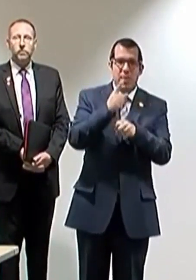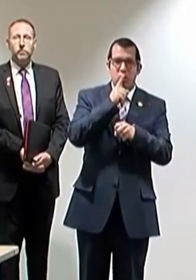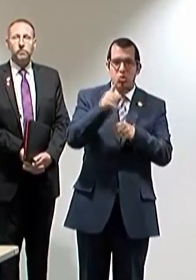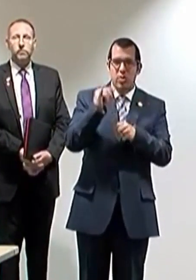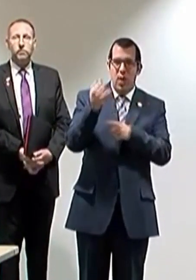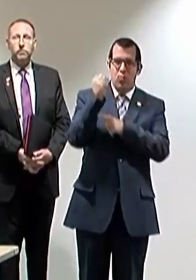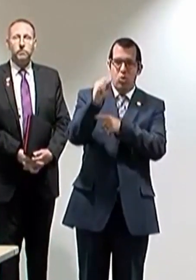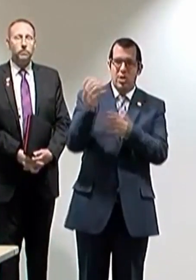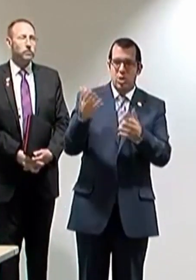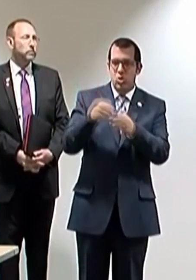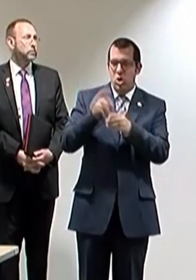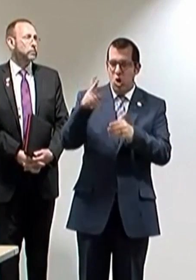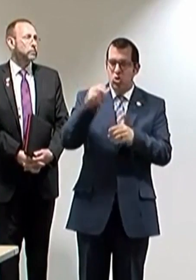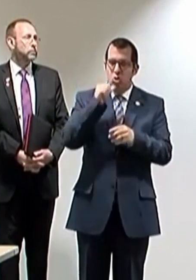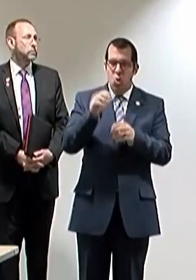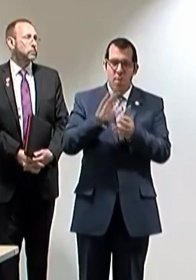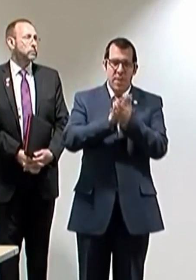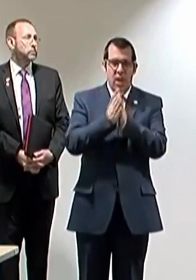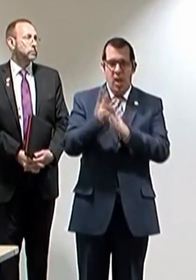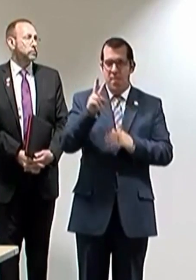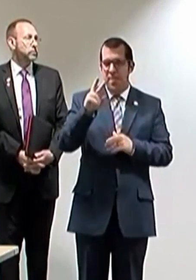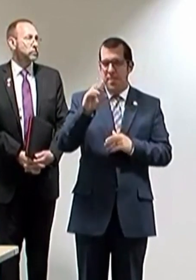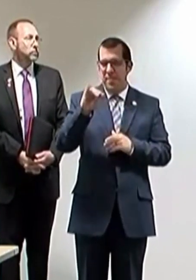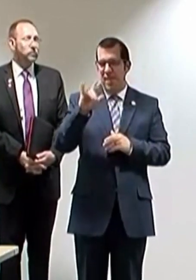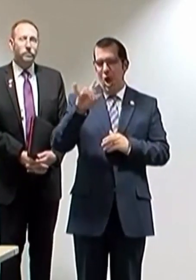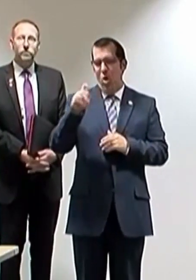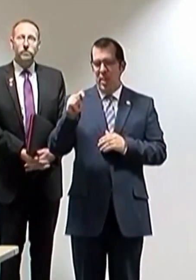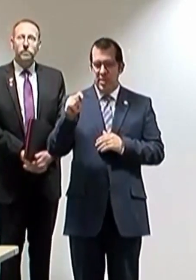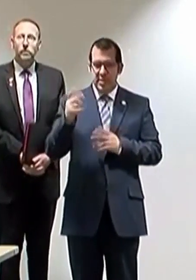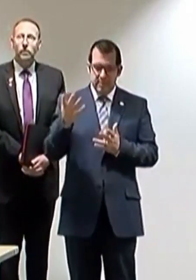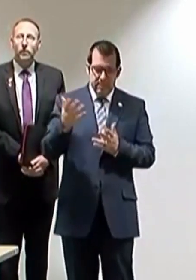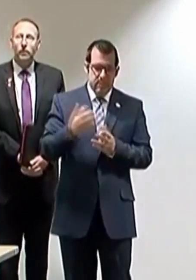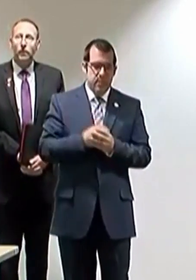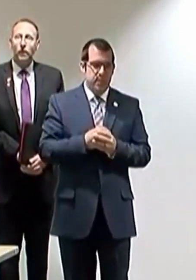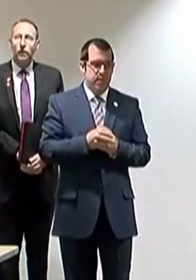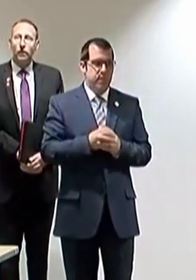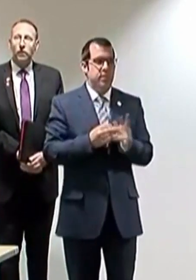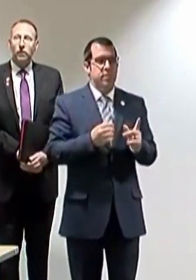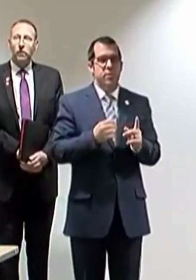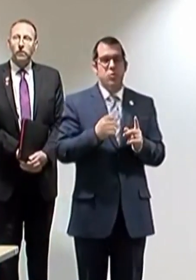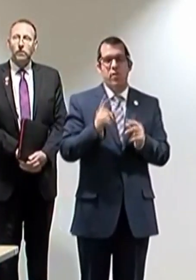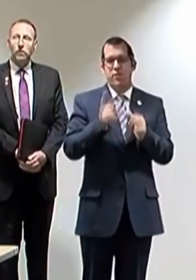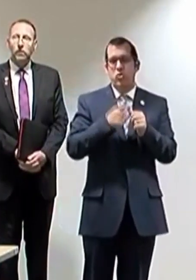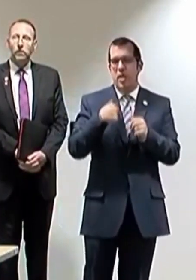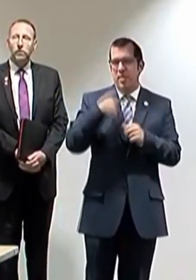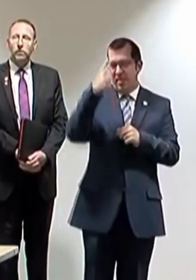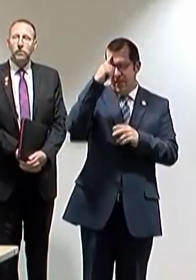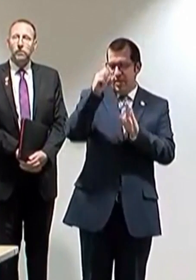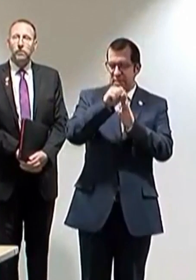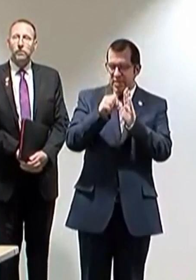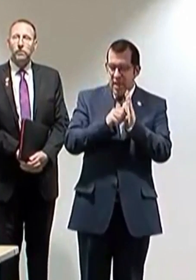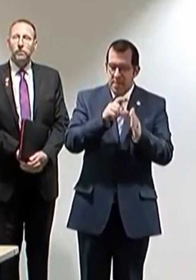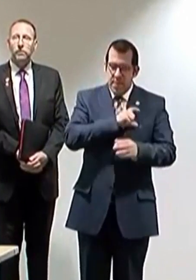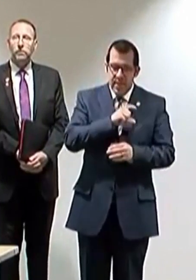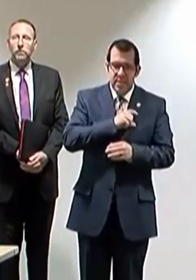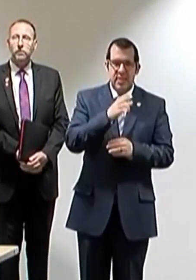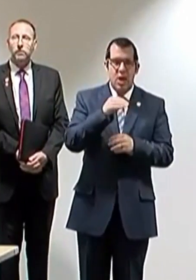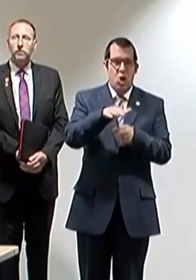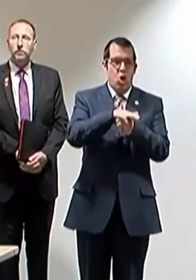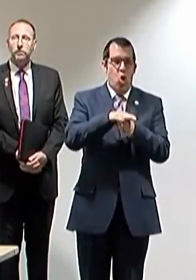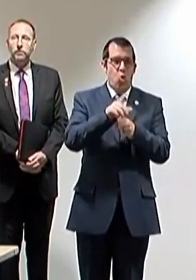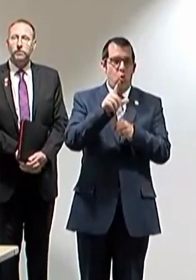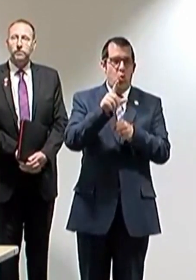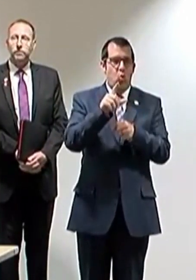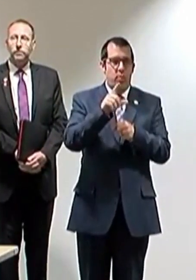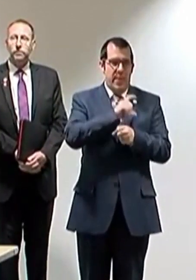turn violent? Well, first of all, I think the state police and other local law enforcement have done a very